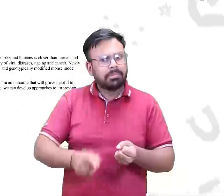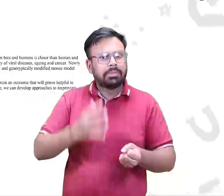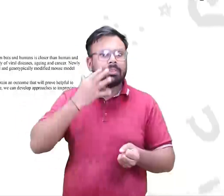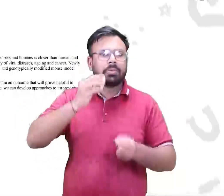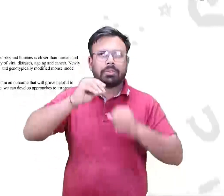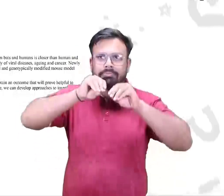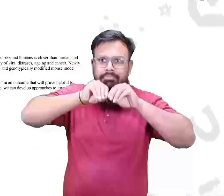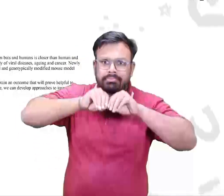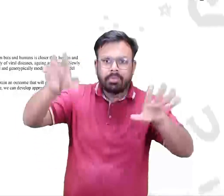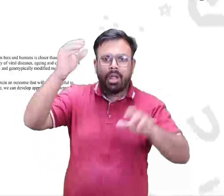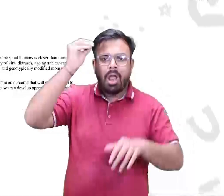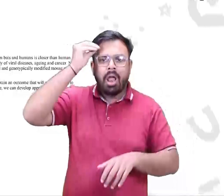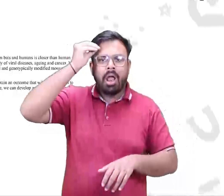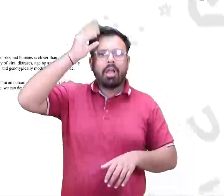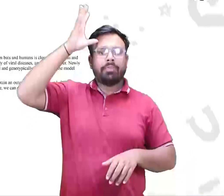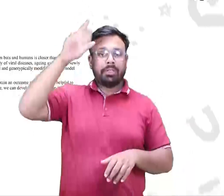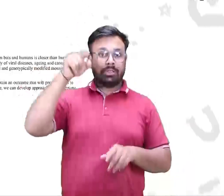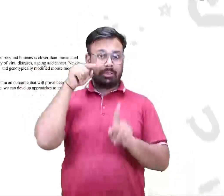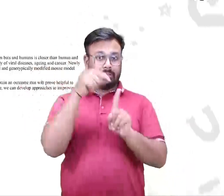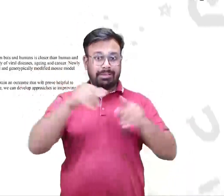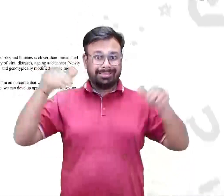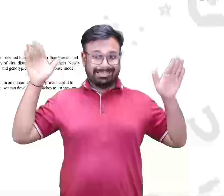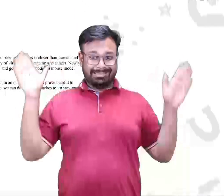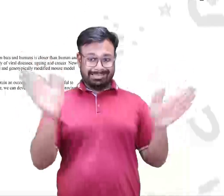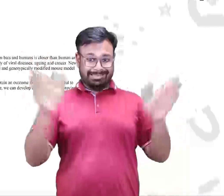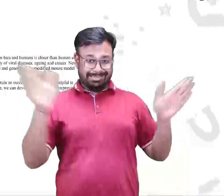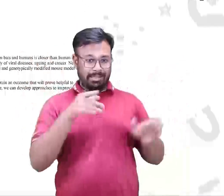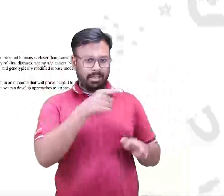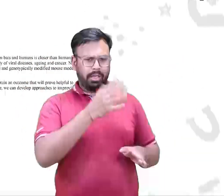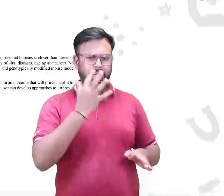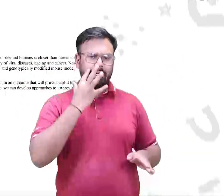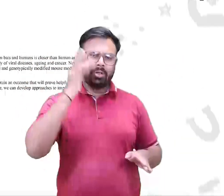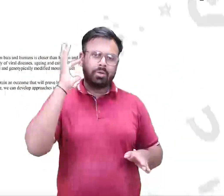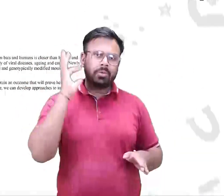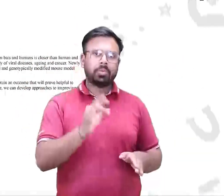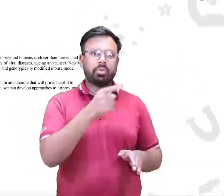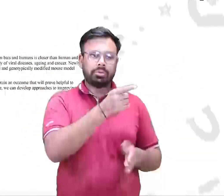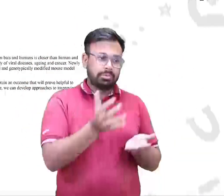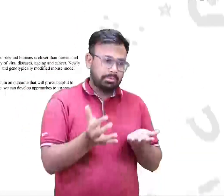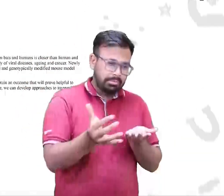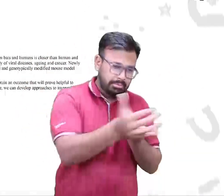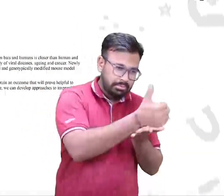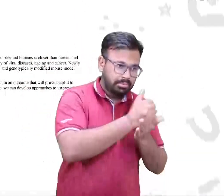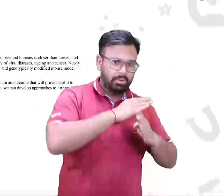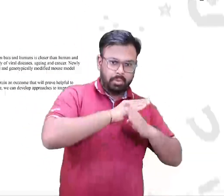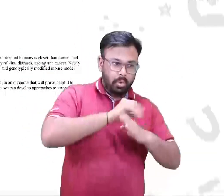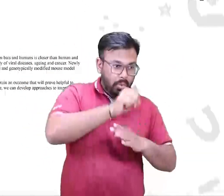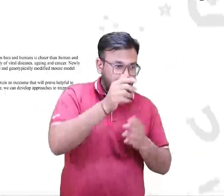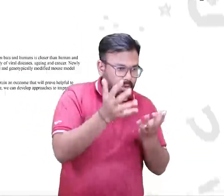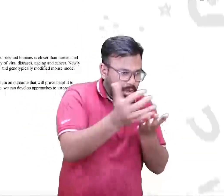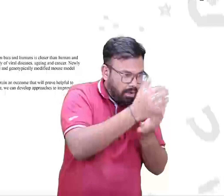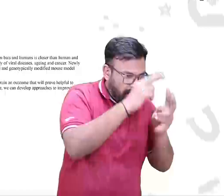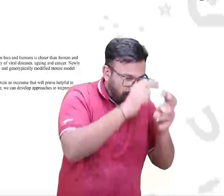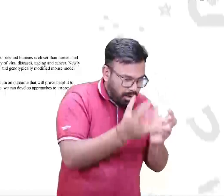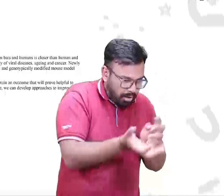An increased awareness of bat research in addition to field-based research efforts is needed